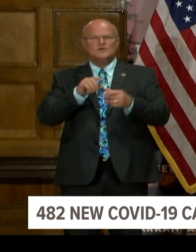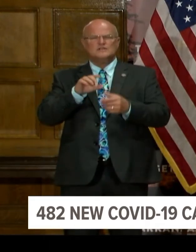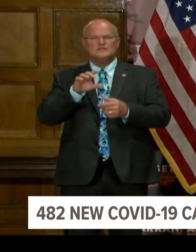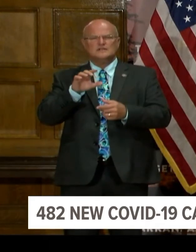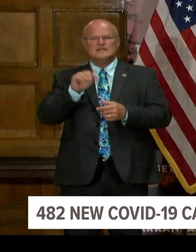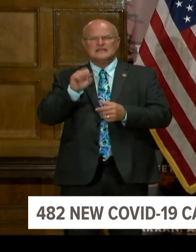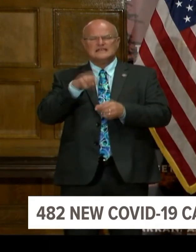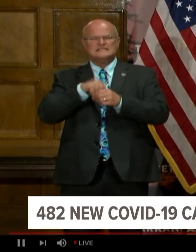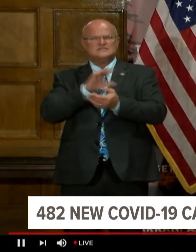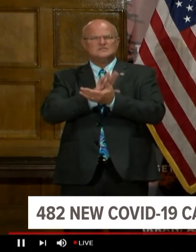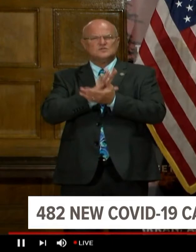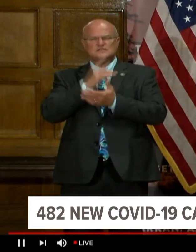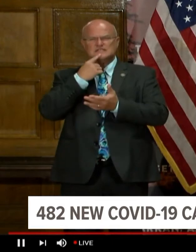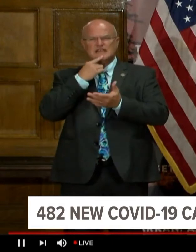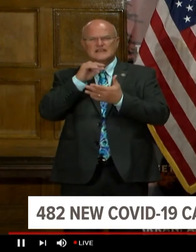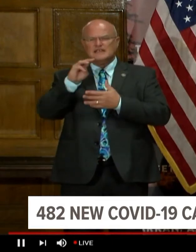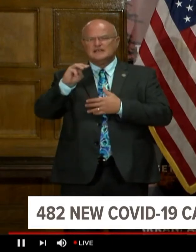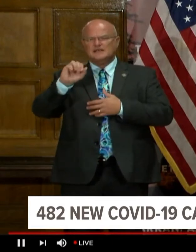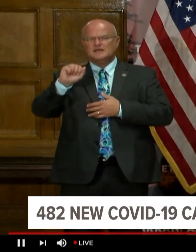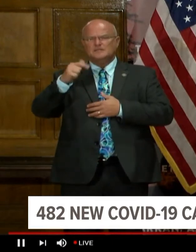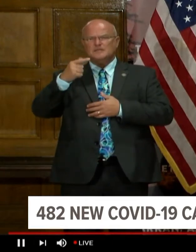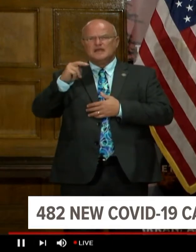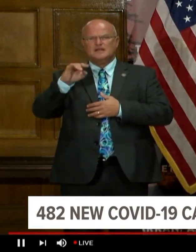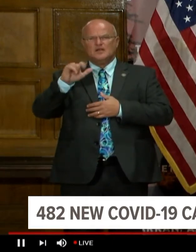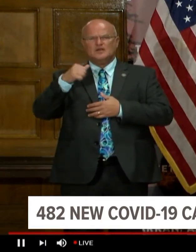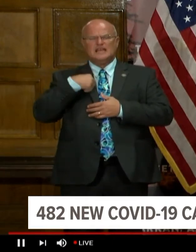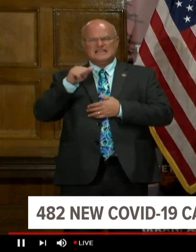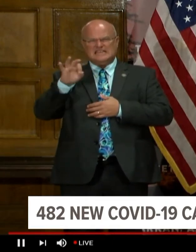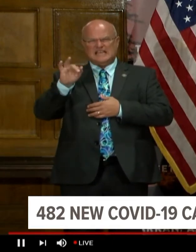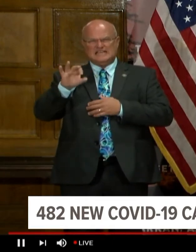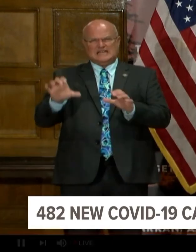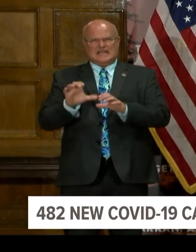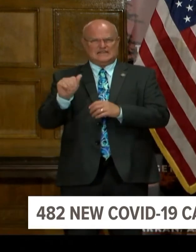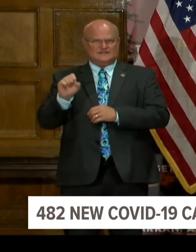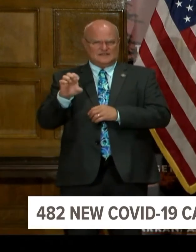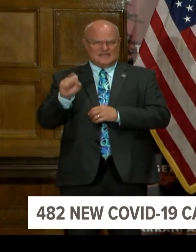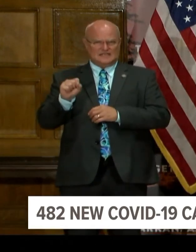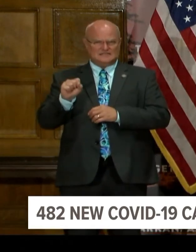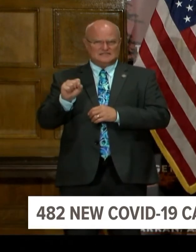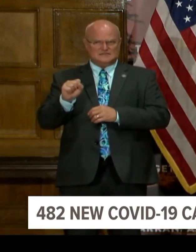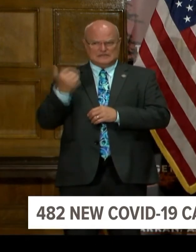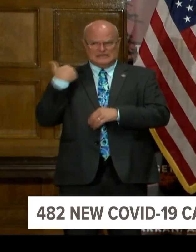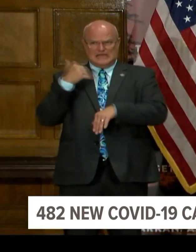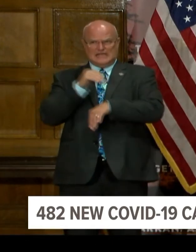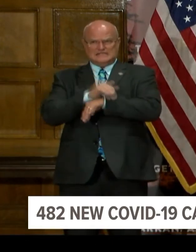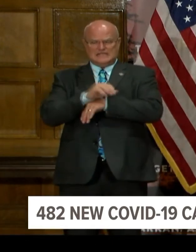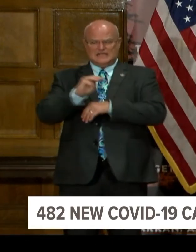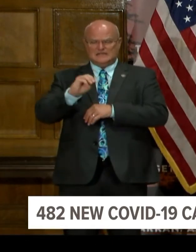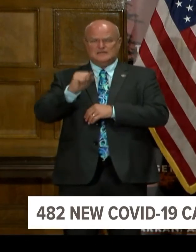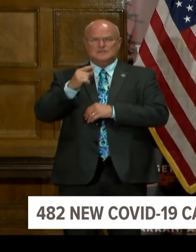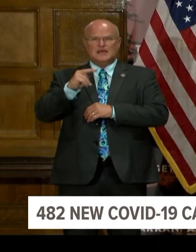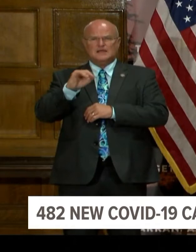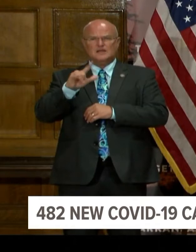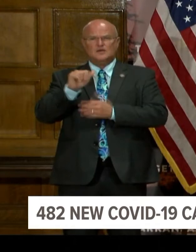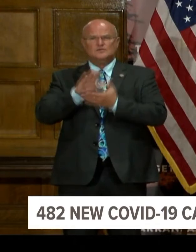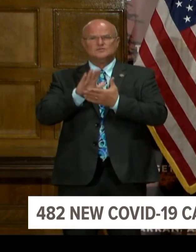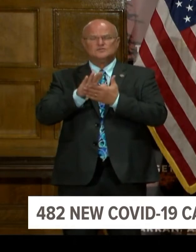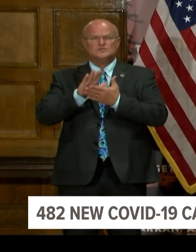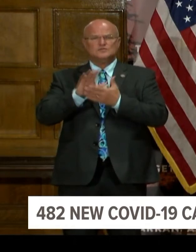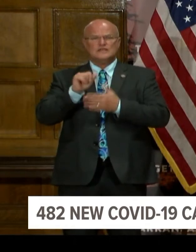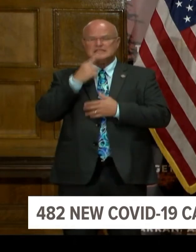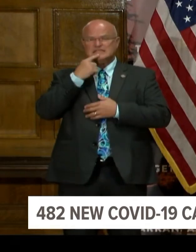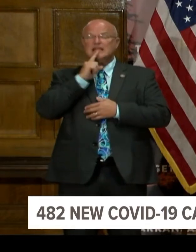schools indicated that Magnolia had 19 active cases, while last night the Magnolia School District said there are